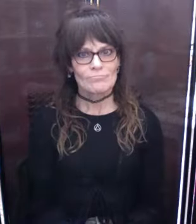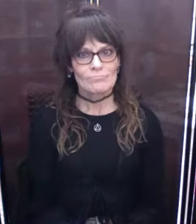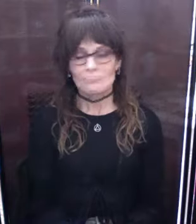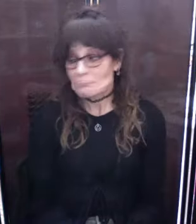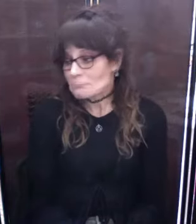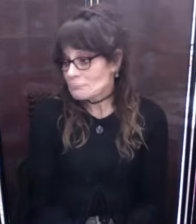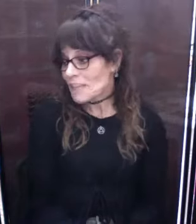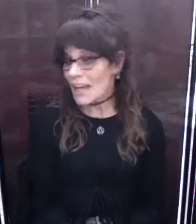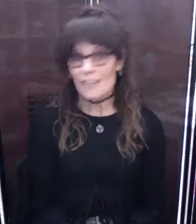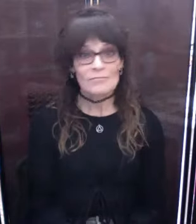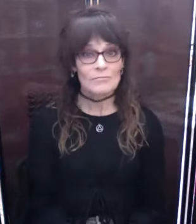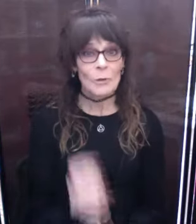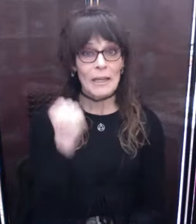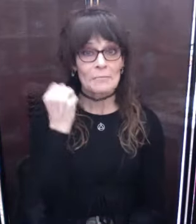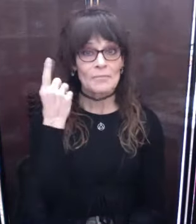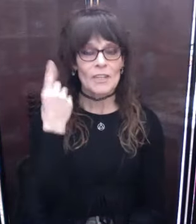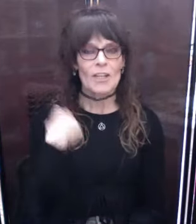sense. So I went to Cheers.